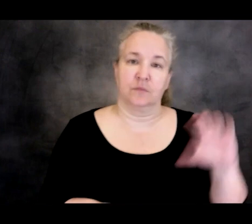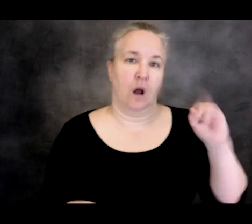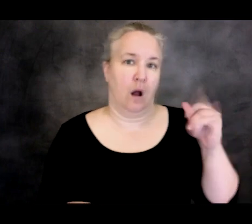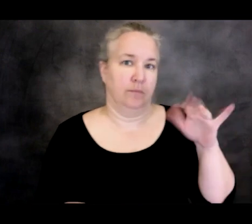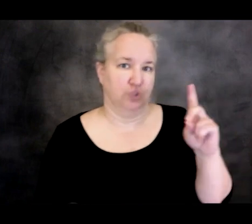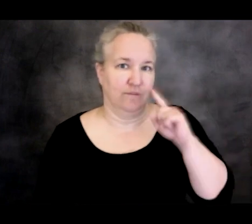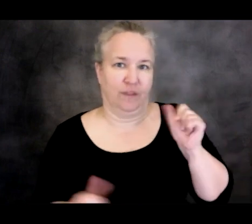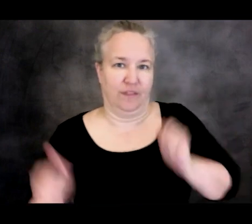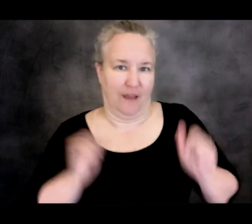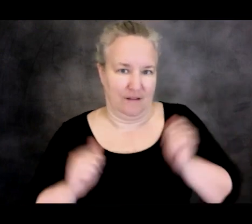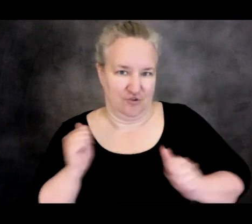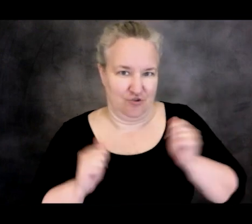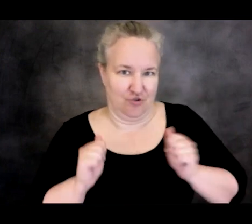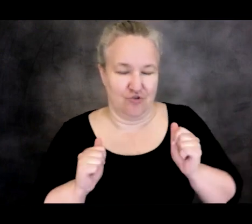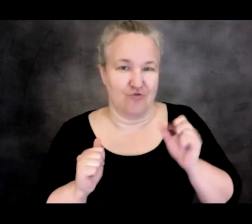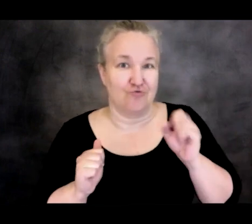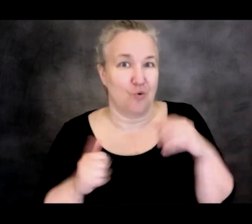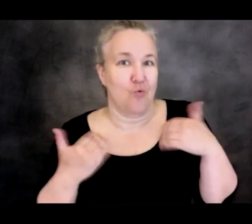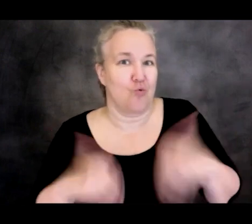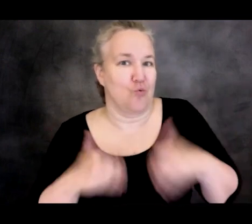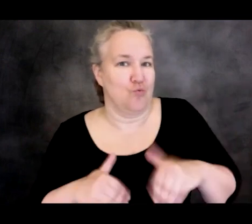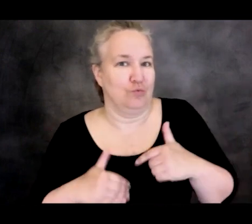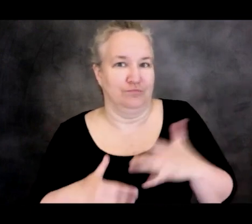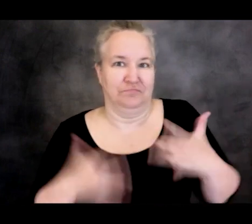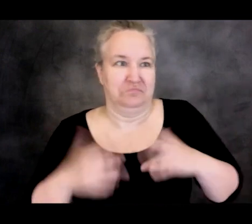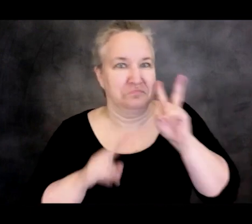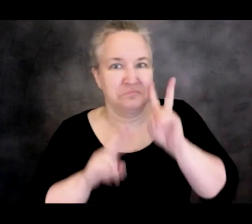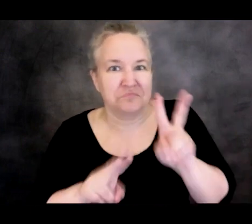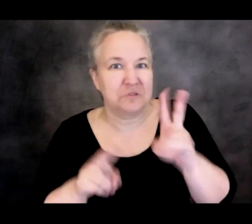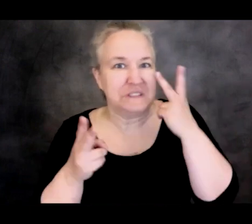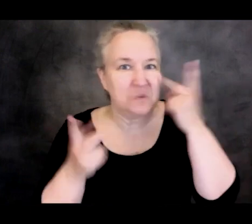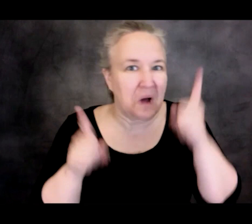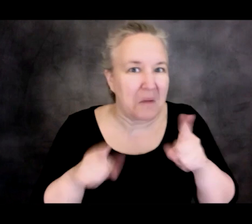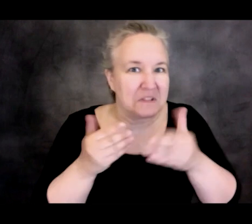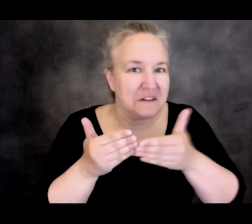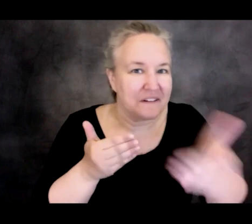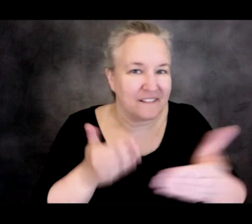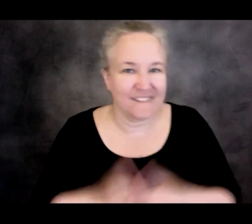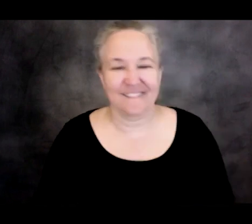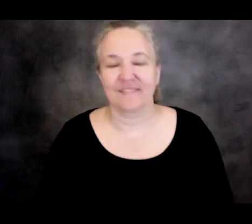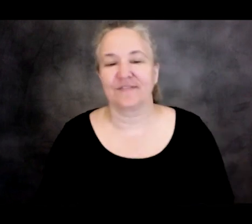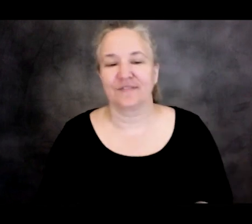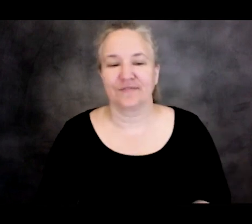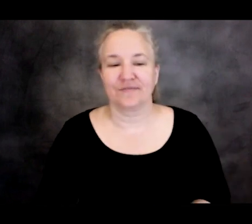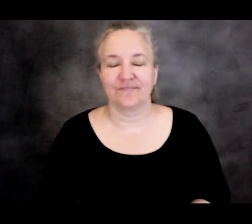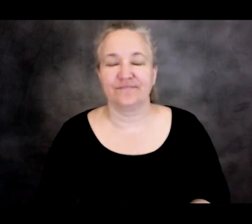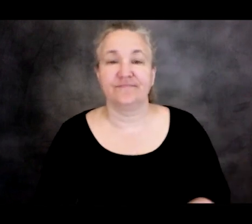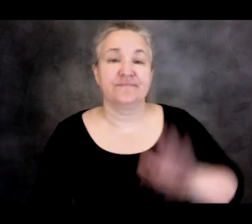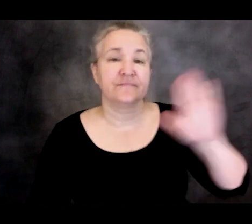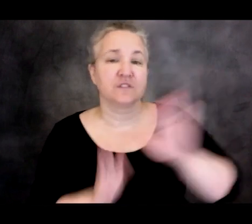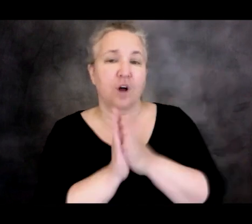so we are eager to see its many afterlives. Professor Gonzales's other books